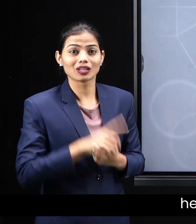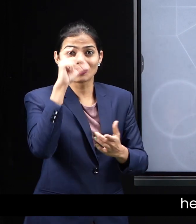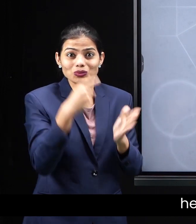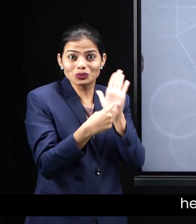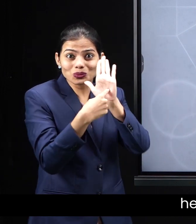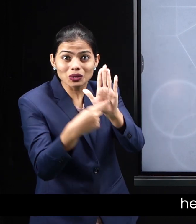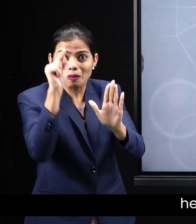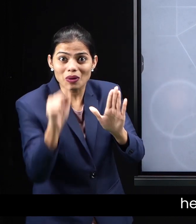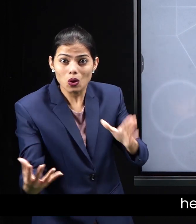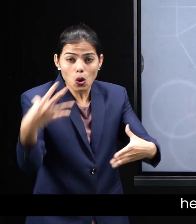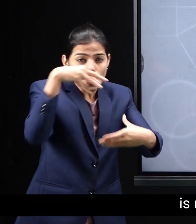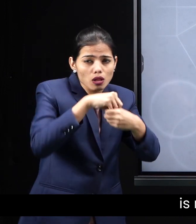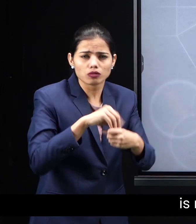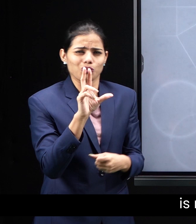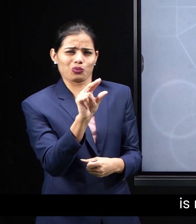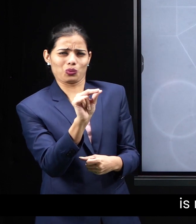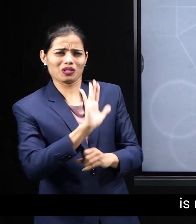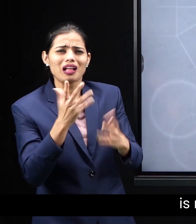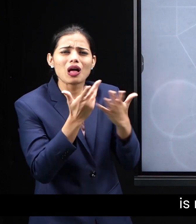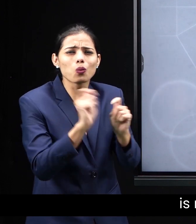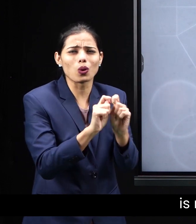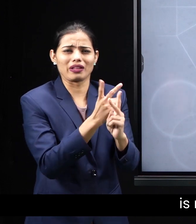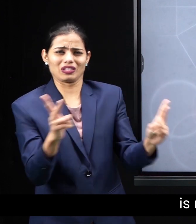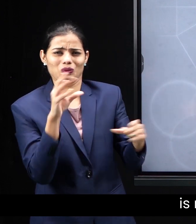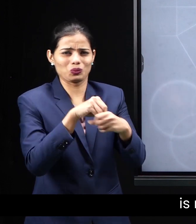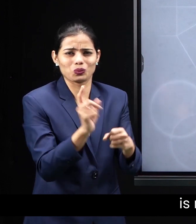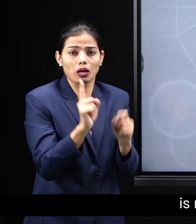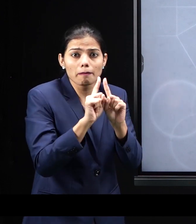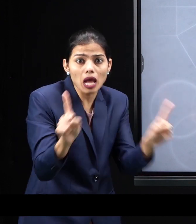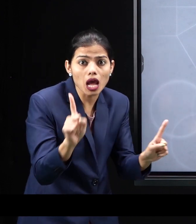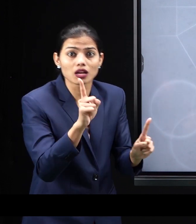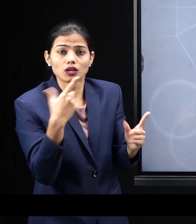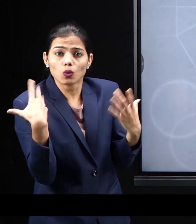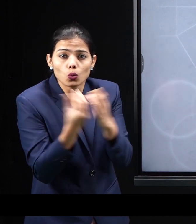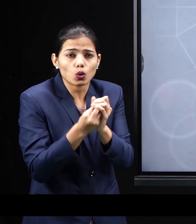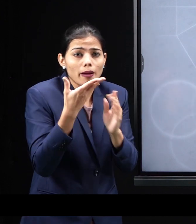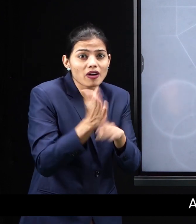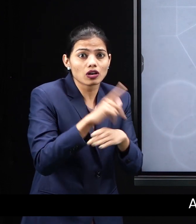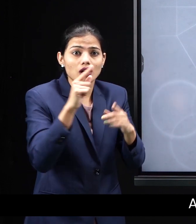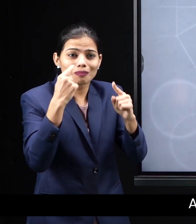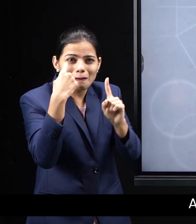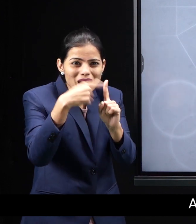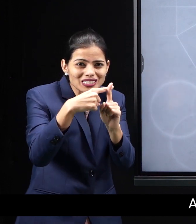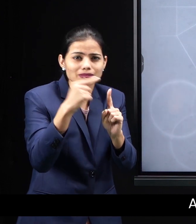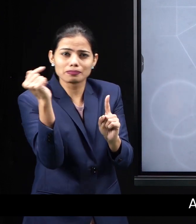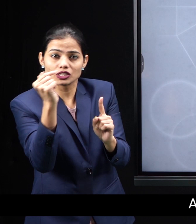Hence, picking an element is not an operation on a set, but as we did with addition,